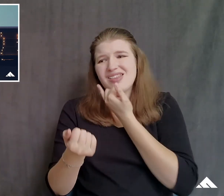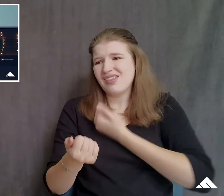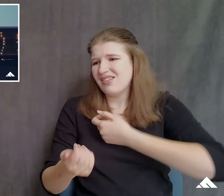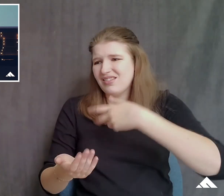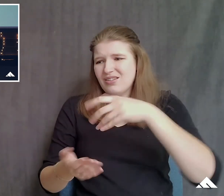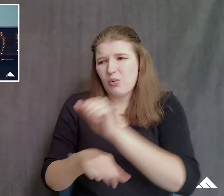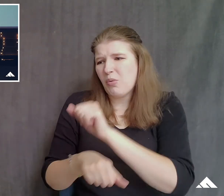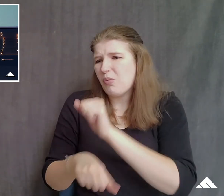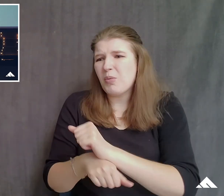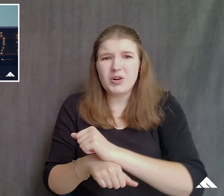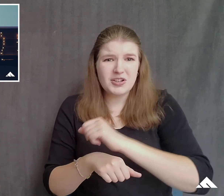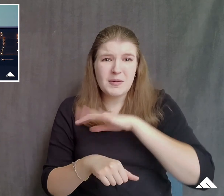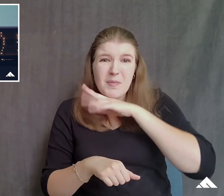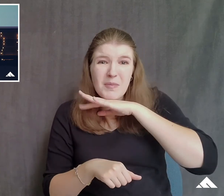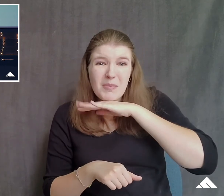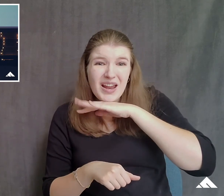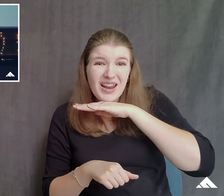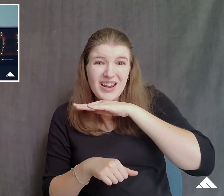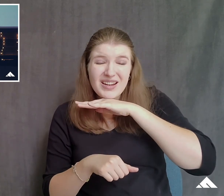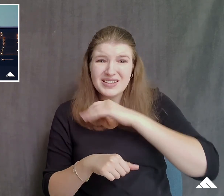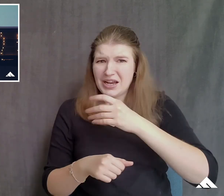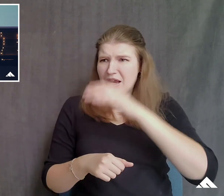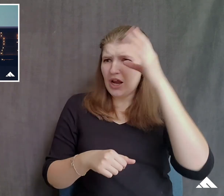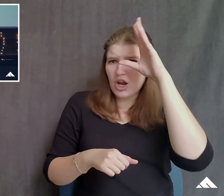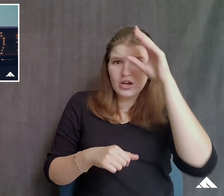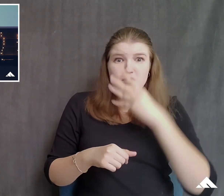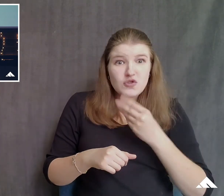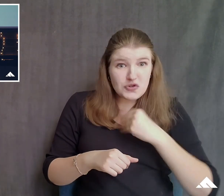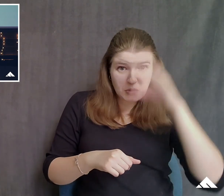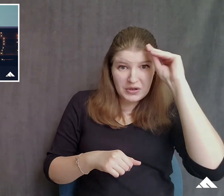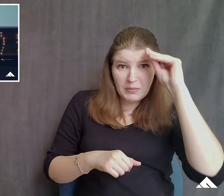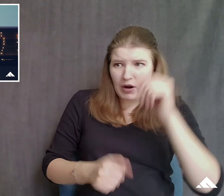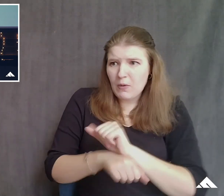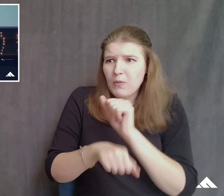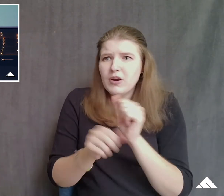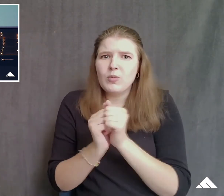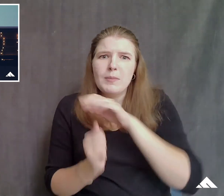pen, a Jewish boy in a pig pen. Epitome of shame.